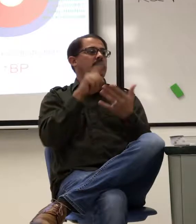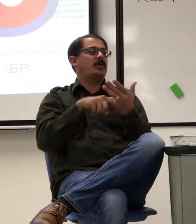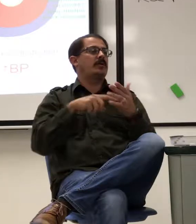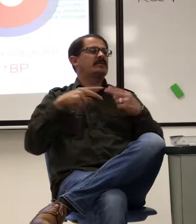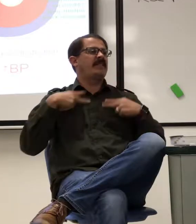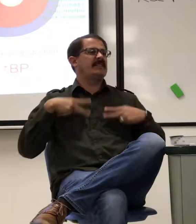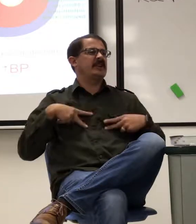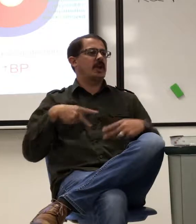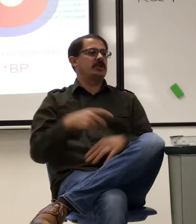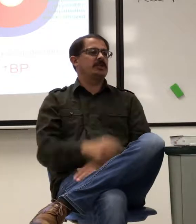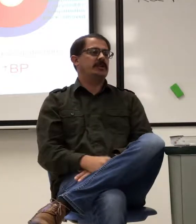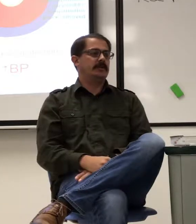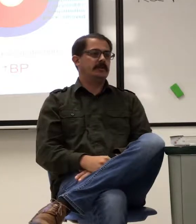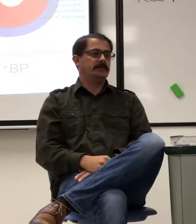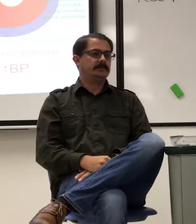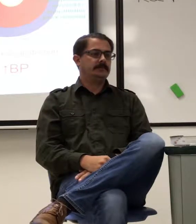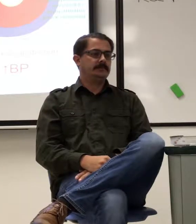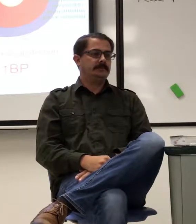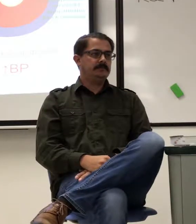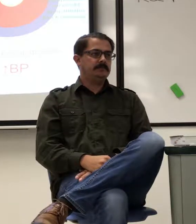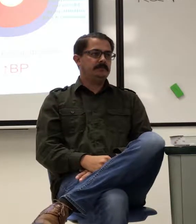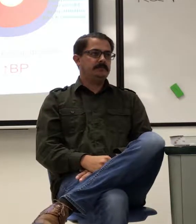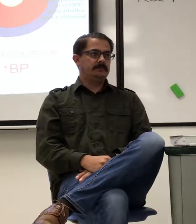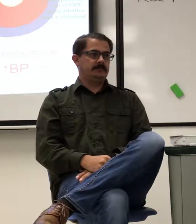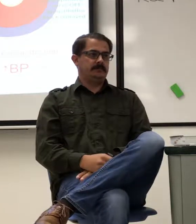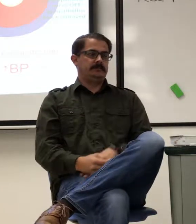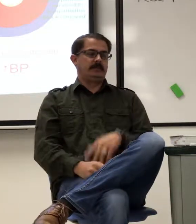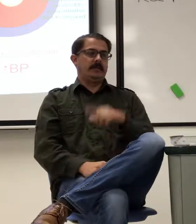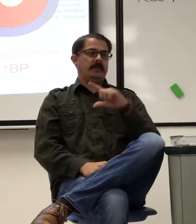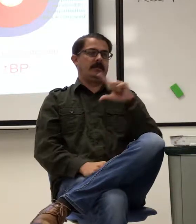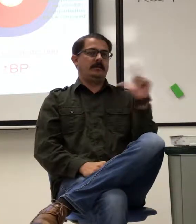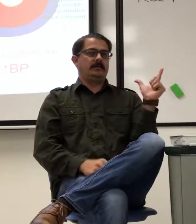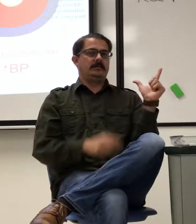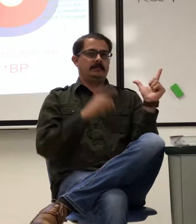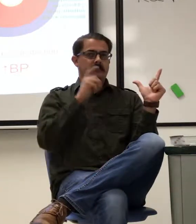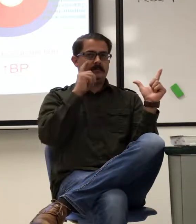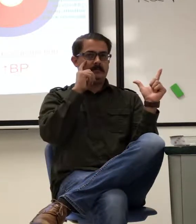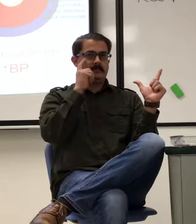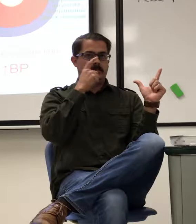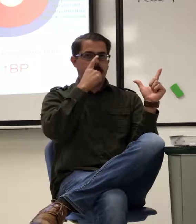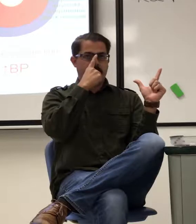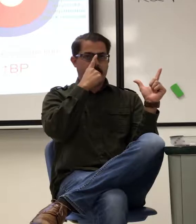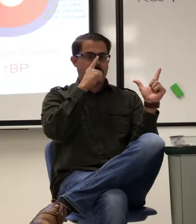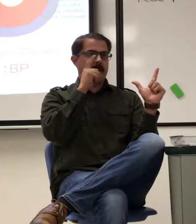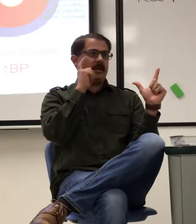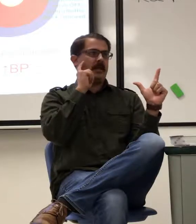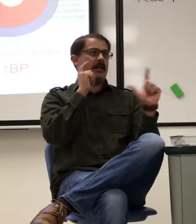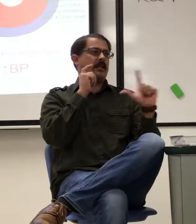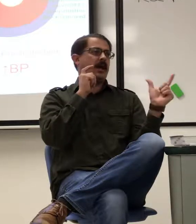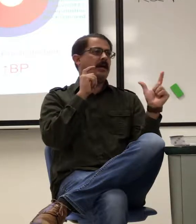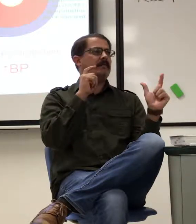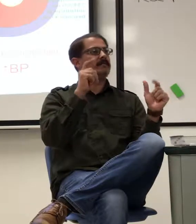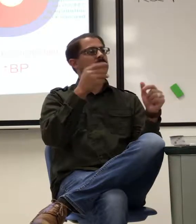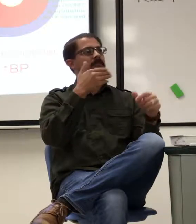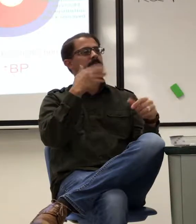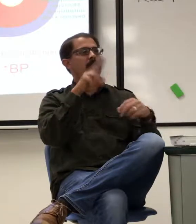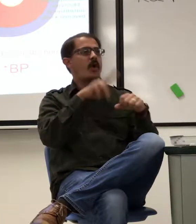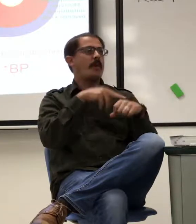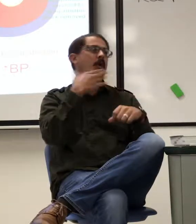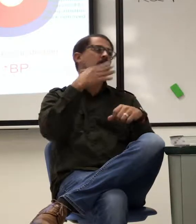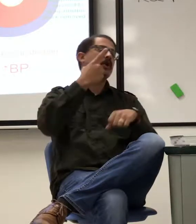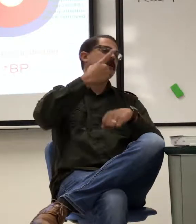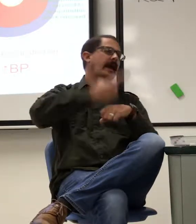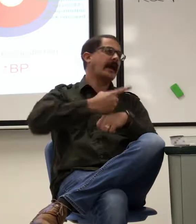this. On the left there, we see what usually happens. You're having a good day, everything's